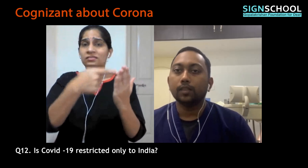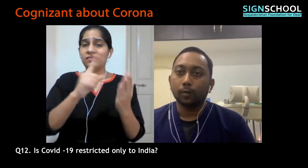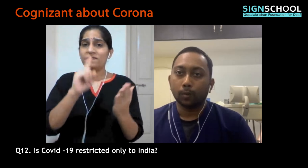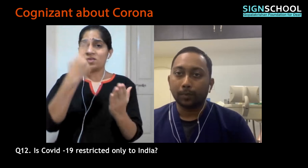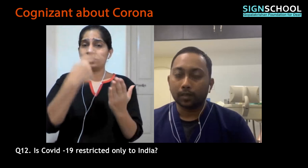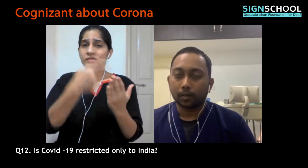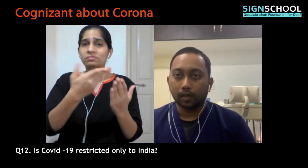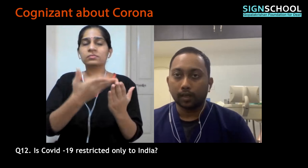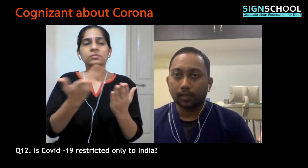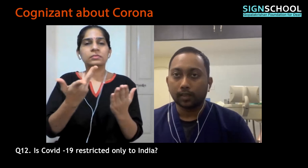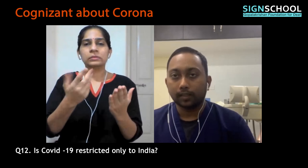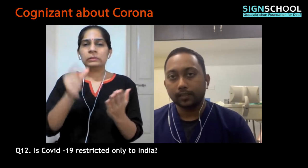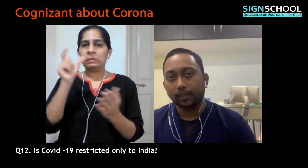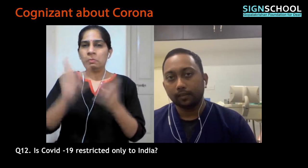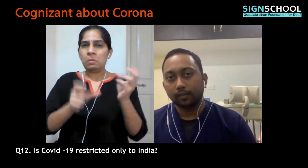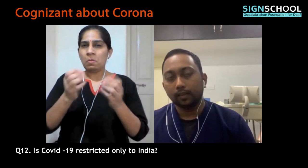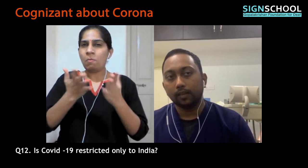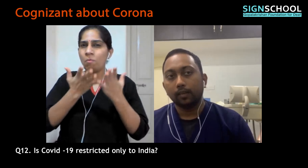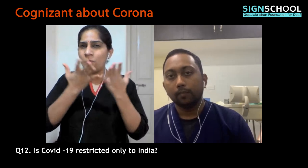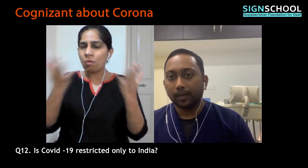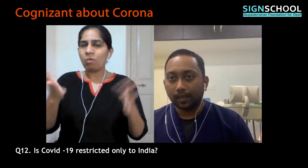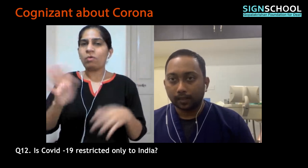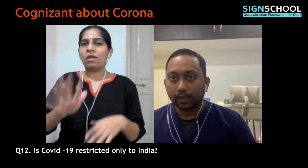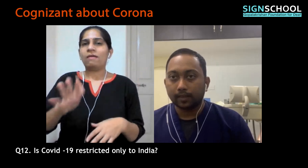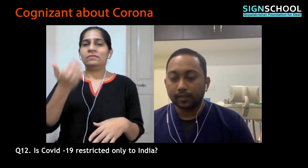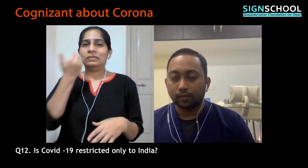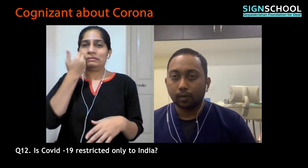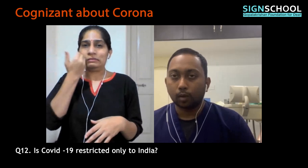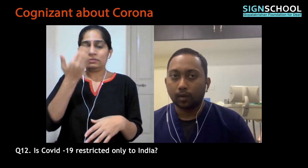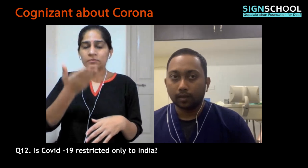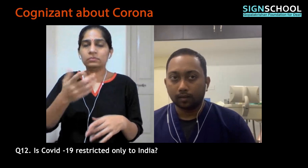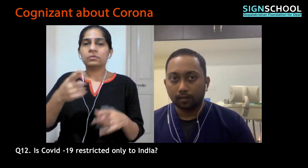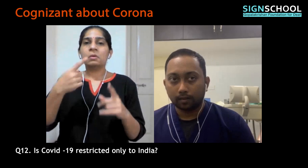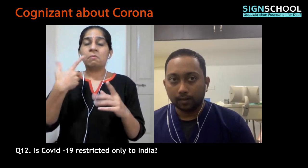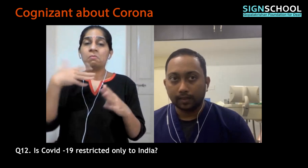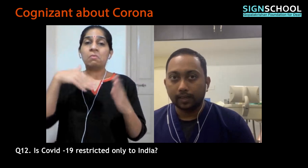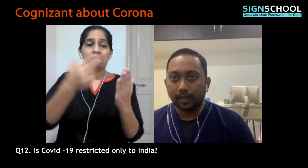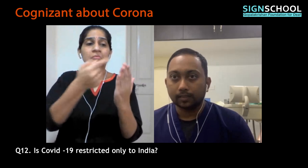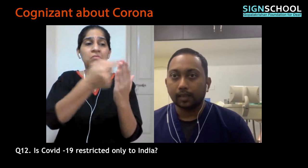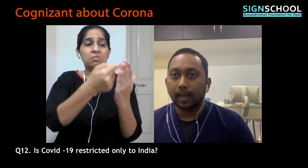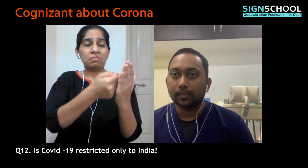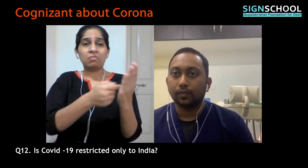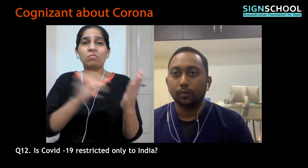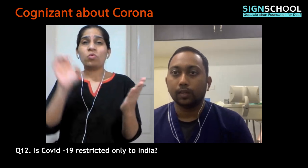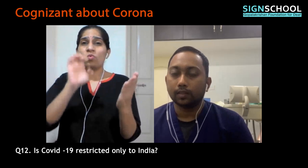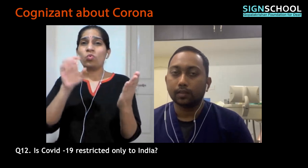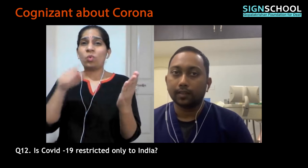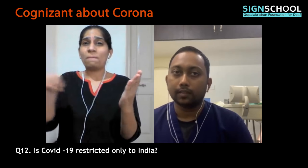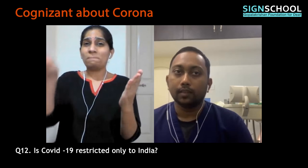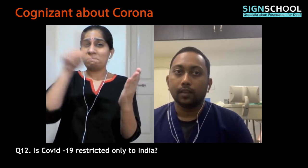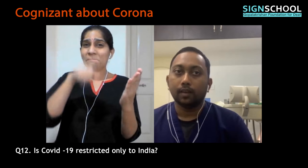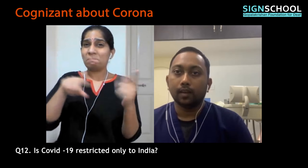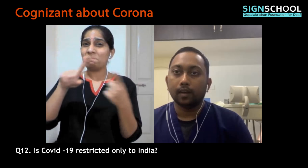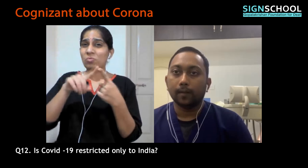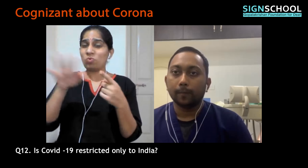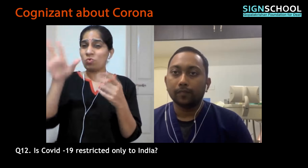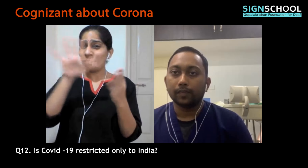Next comes the European countries and many other countries to follow. In India is in the last few